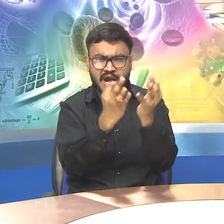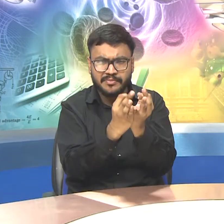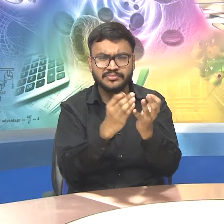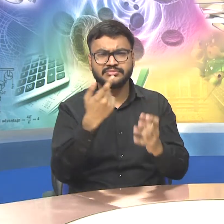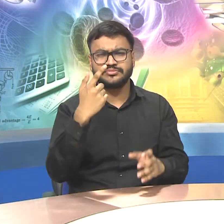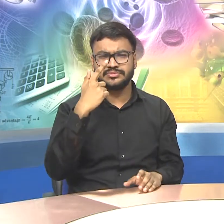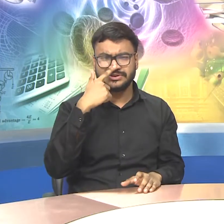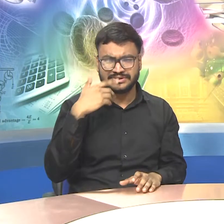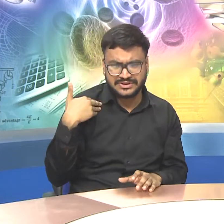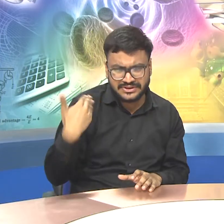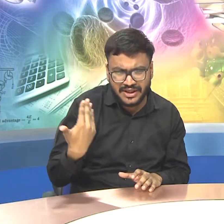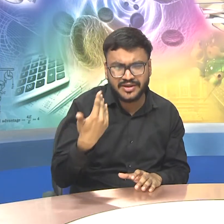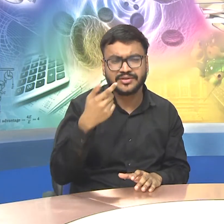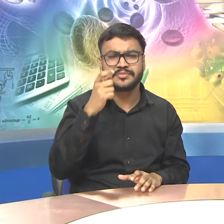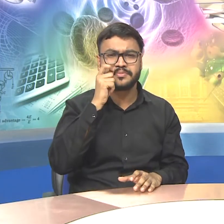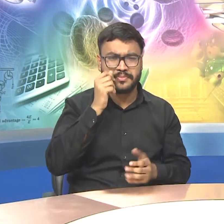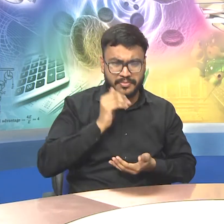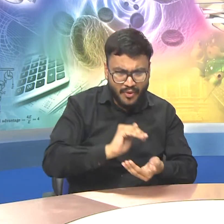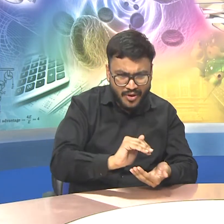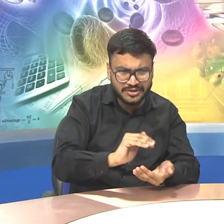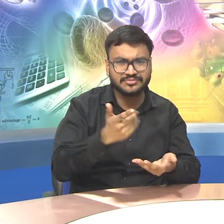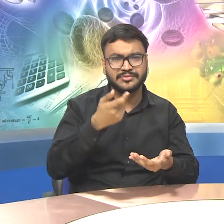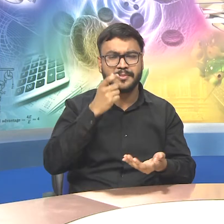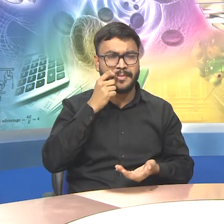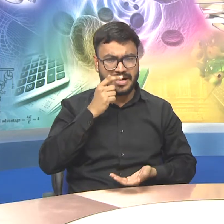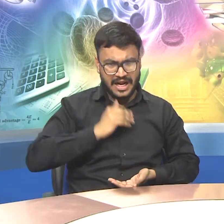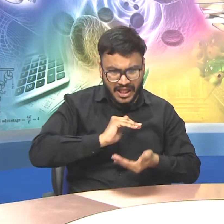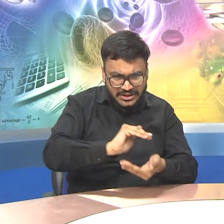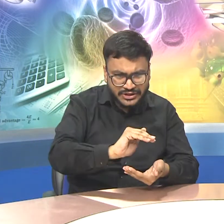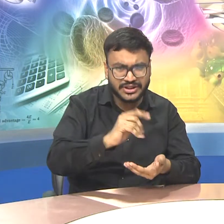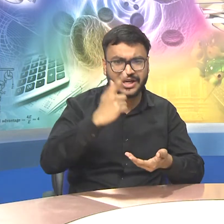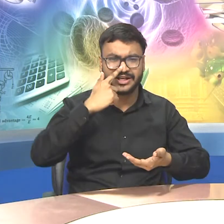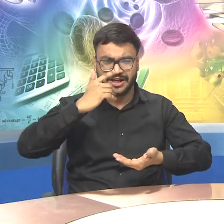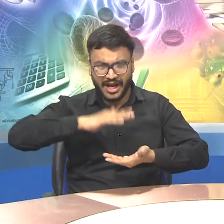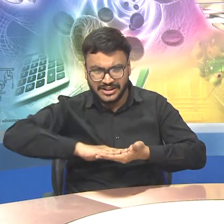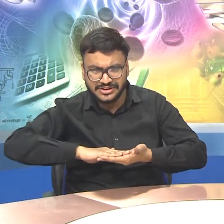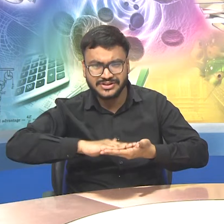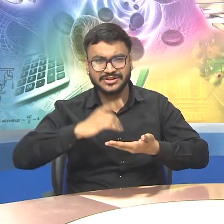including family related, quotients and time signs.